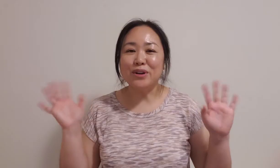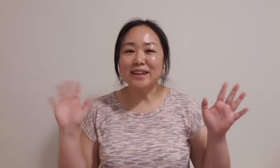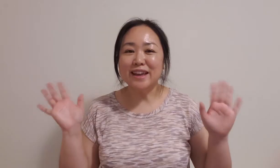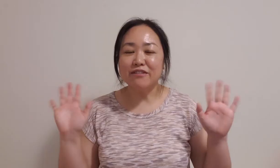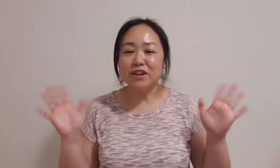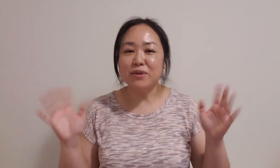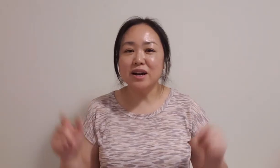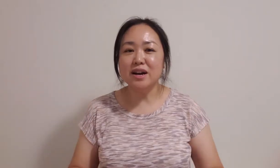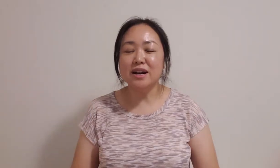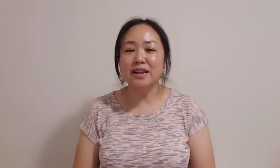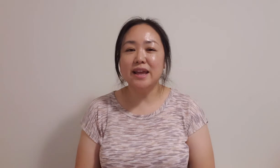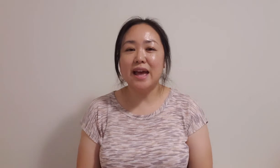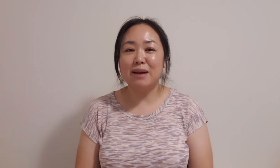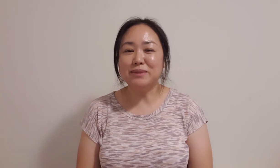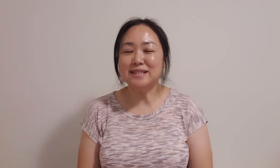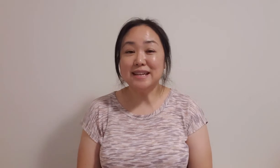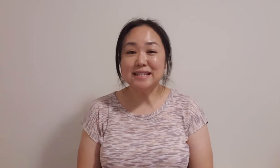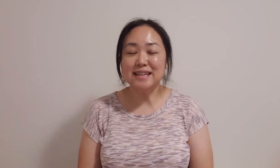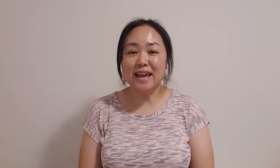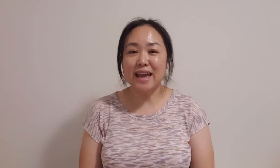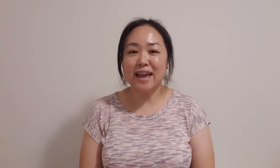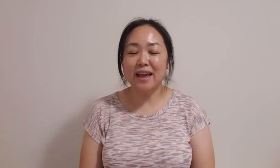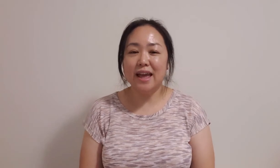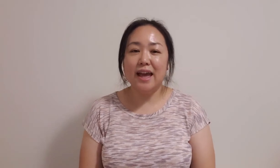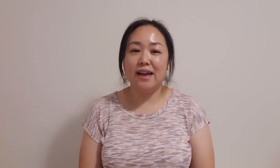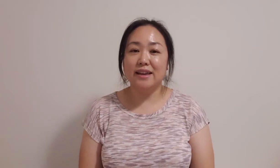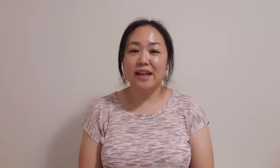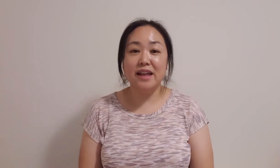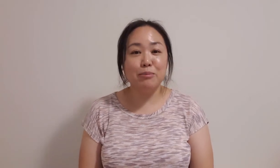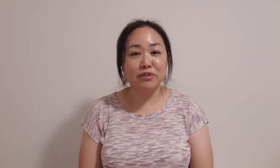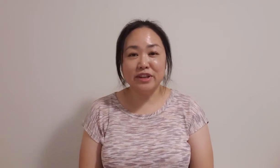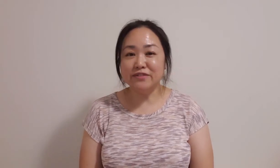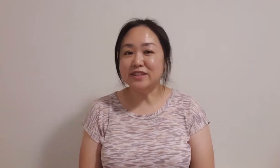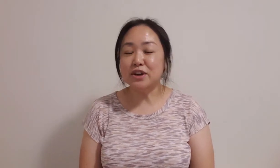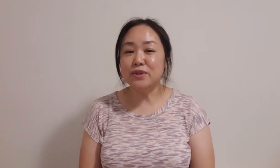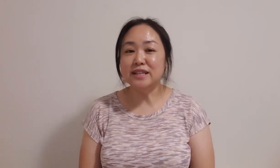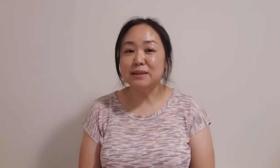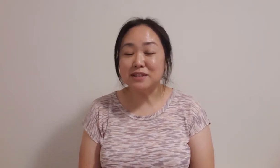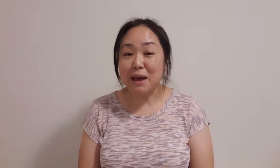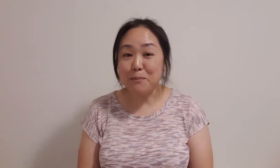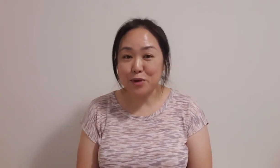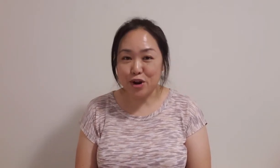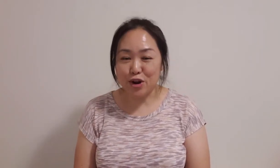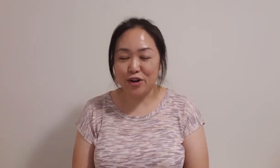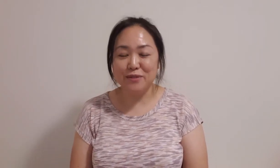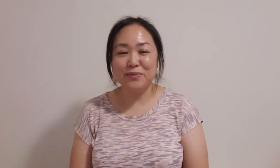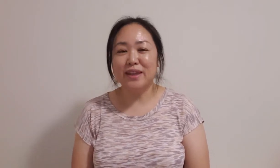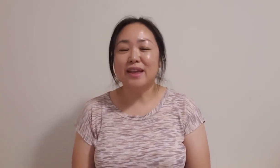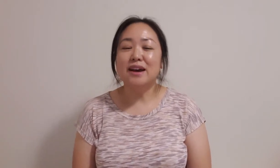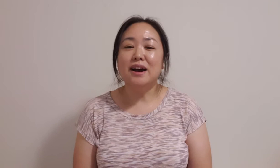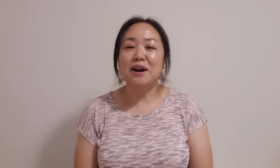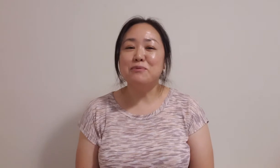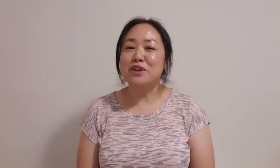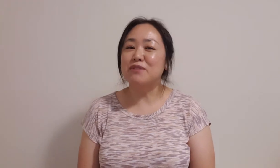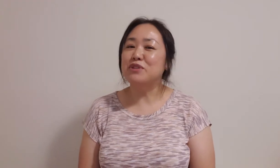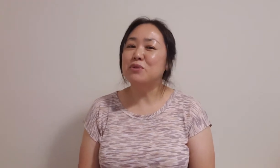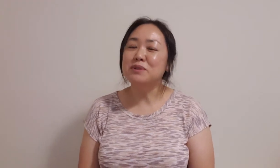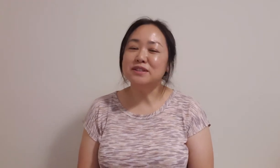Morning everyone! Happy Sunday! I cannot believe it's already September! And we will be starting